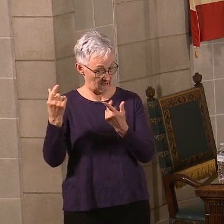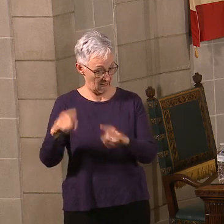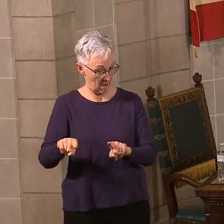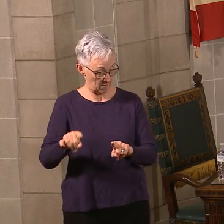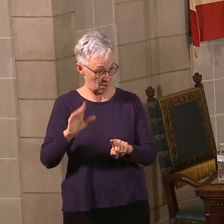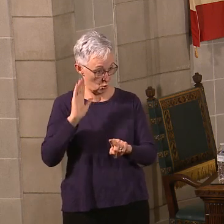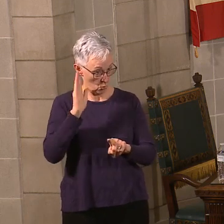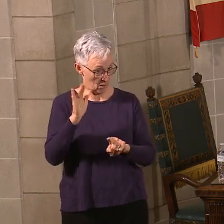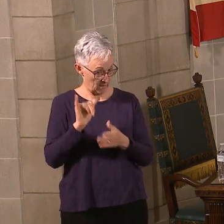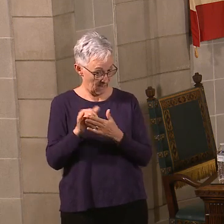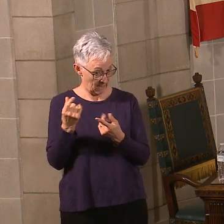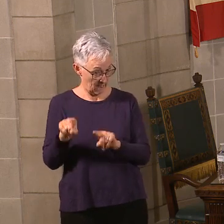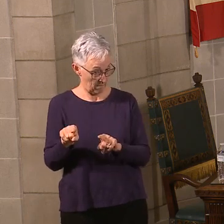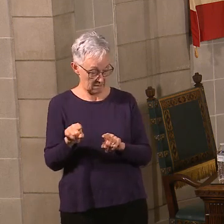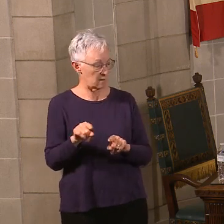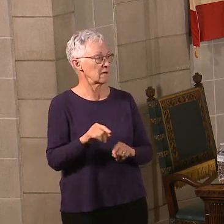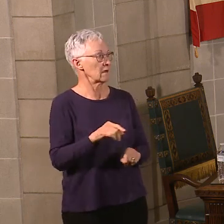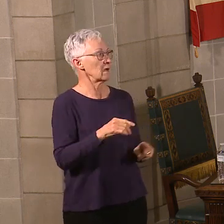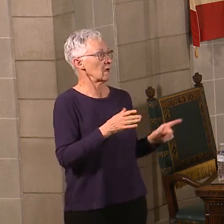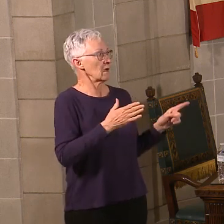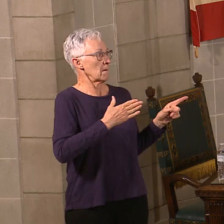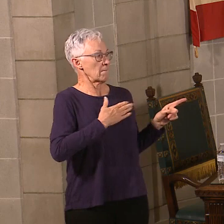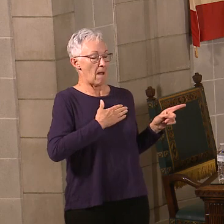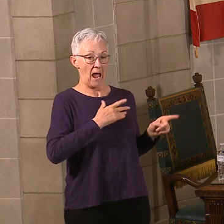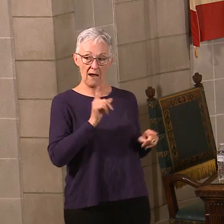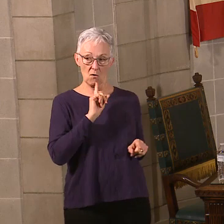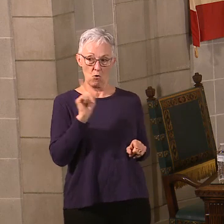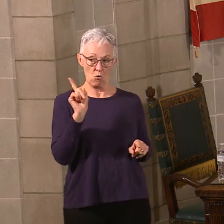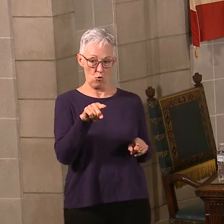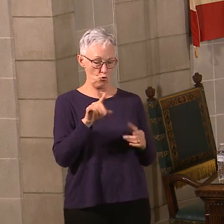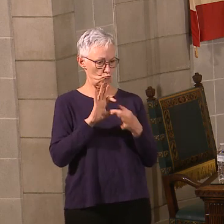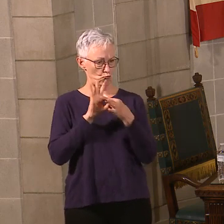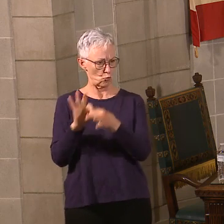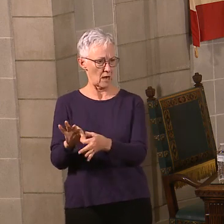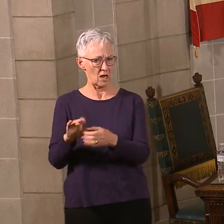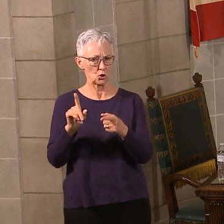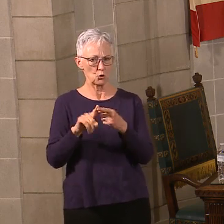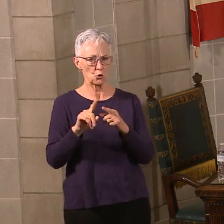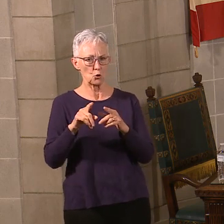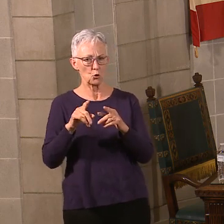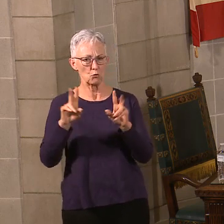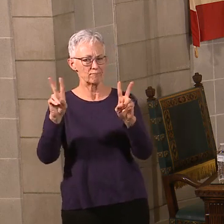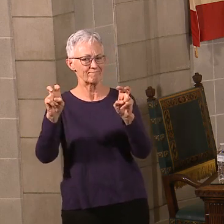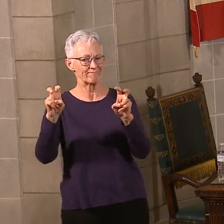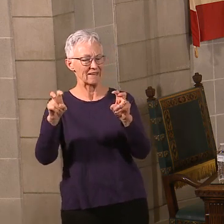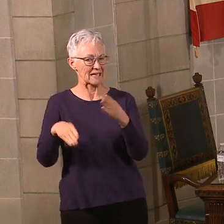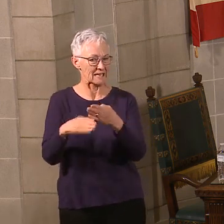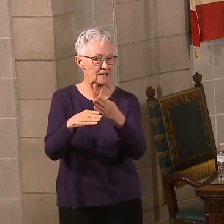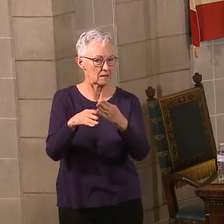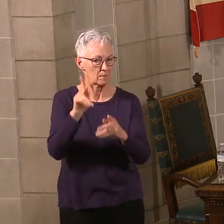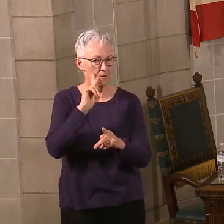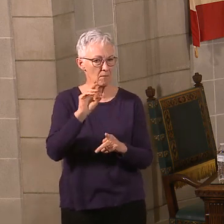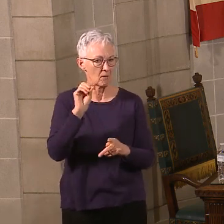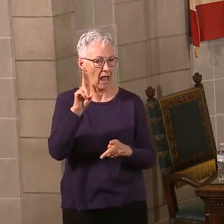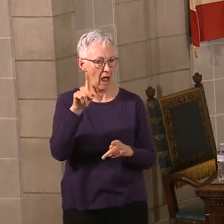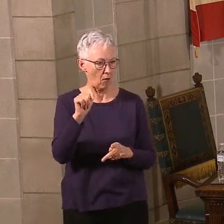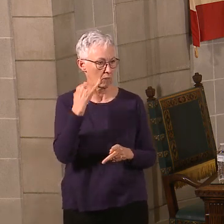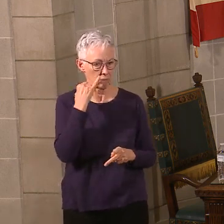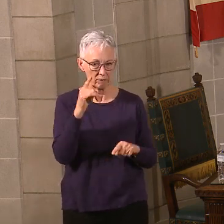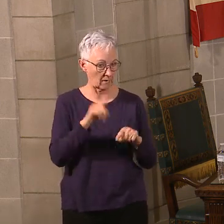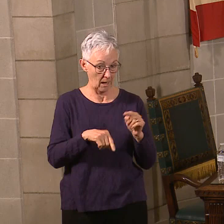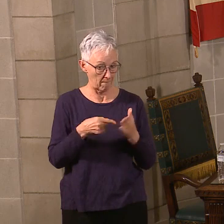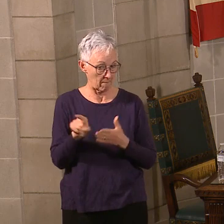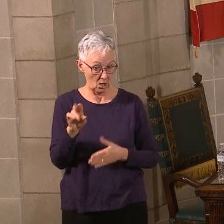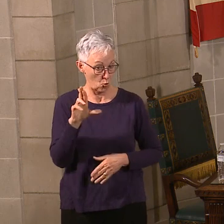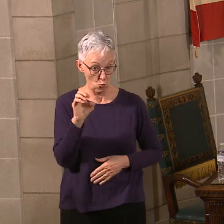hearings? When I put out my executive order with regard to evictions and delaying the hearings on those till after May 31st, you may